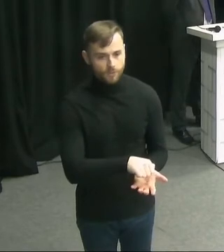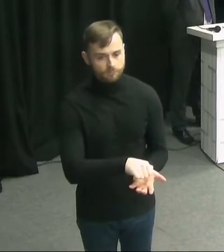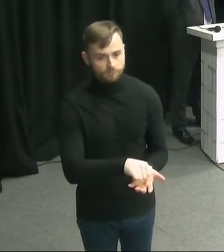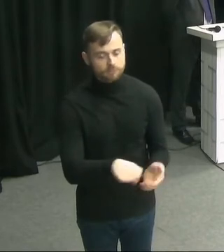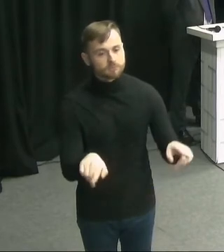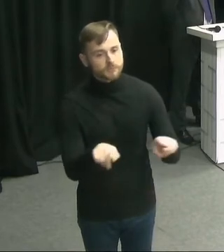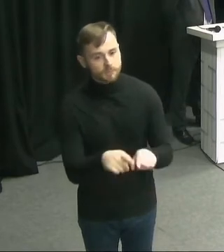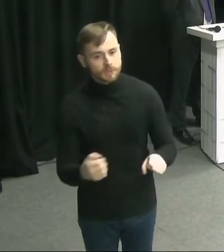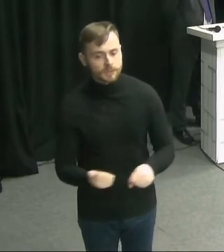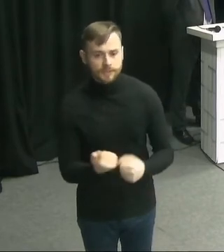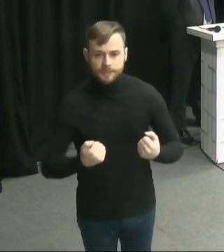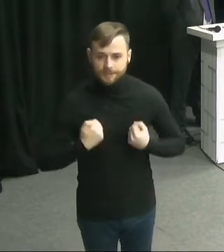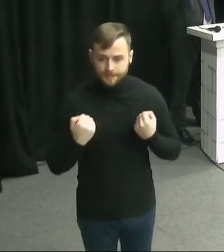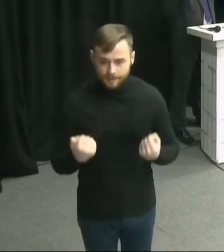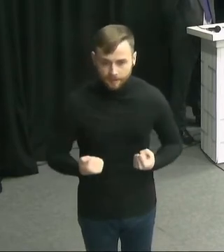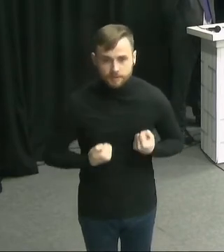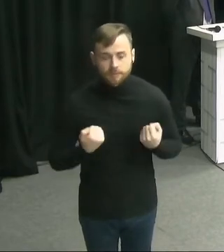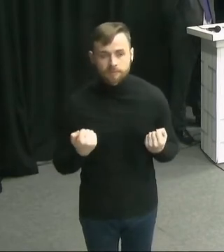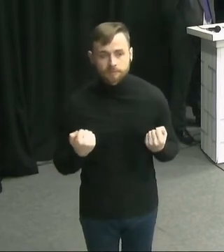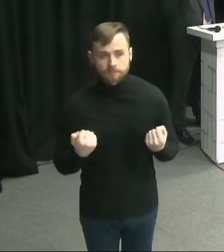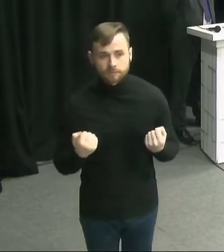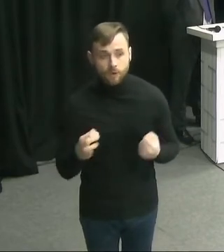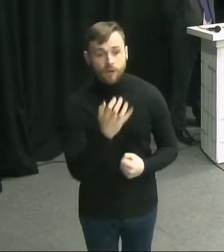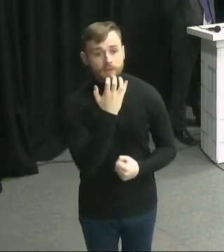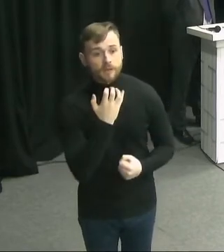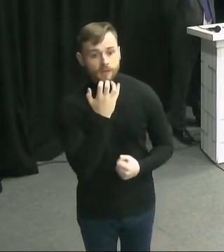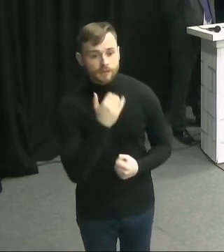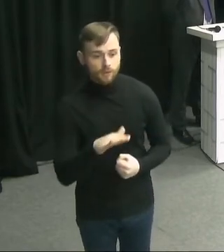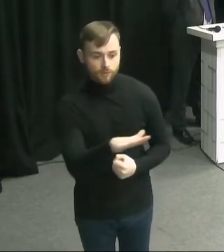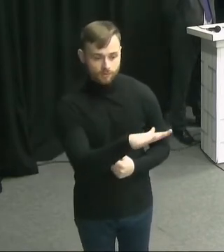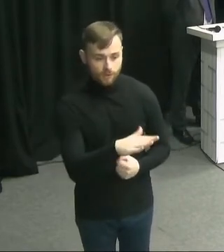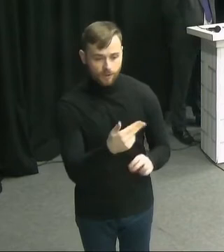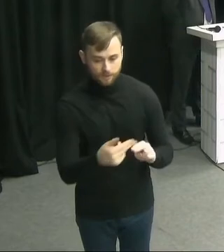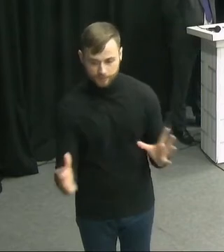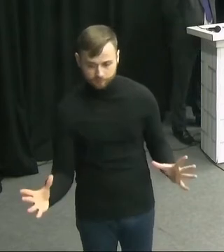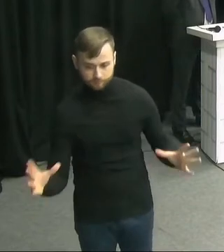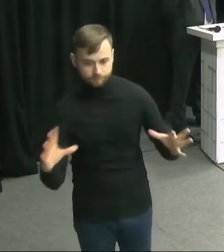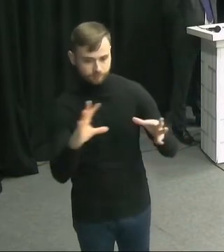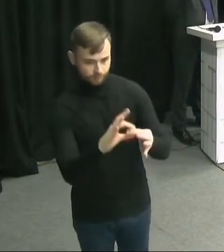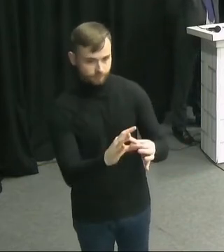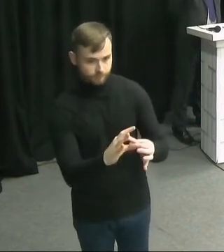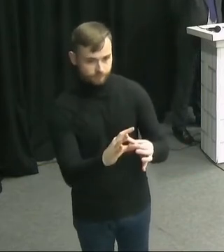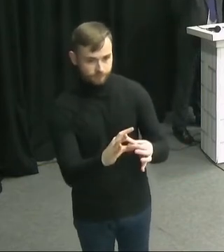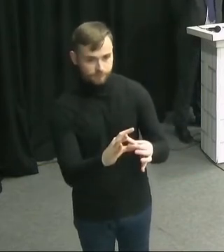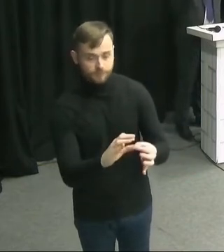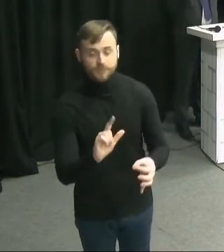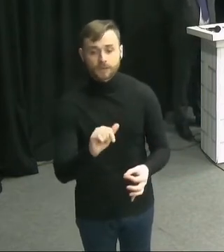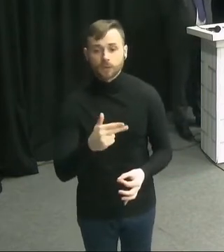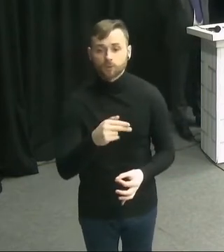because these people, they are a big group of creative people.